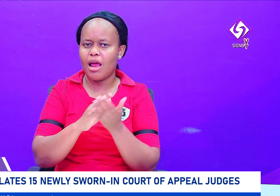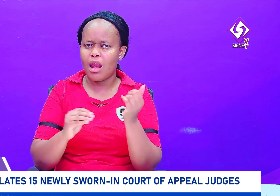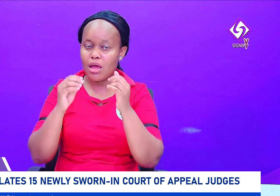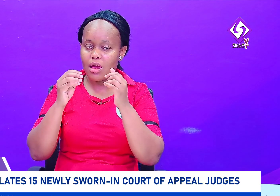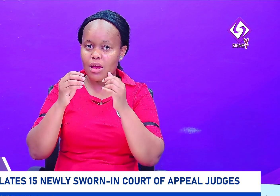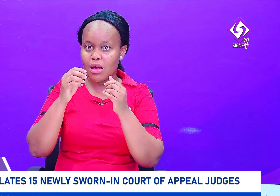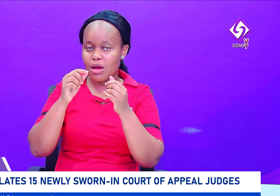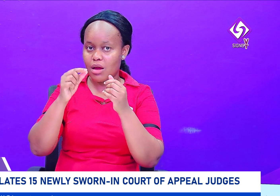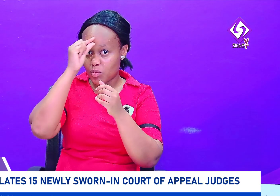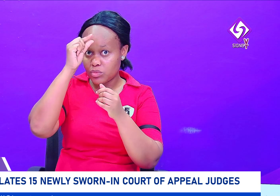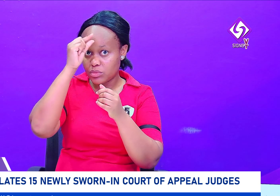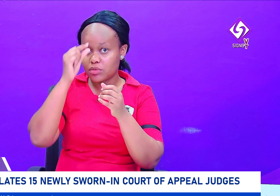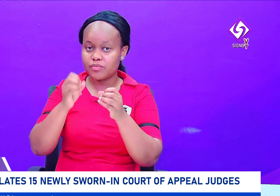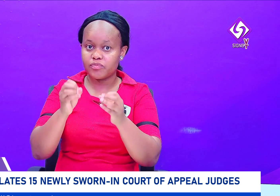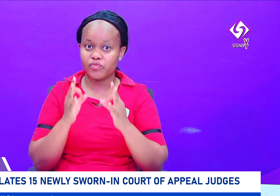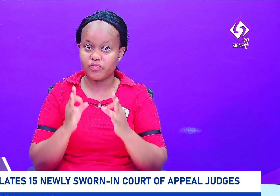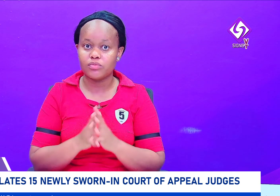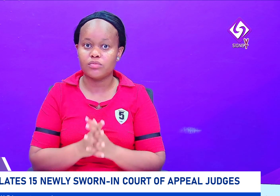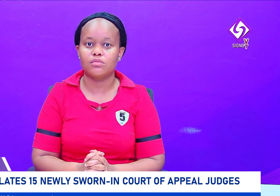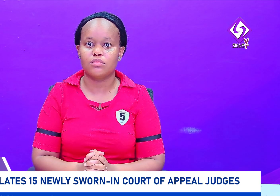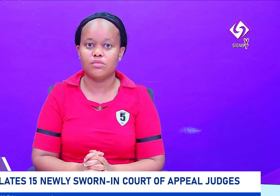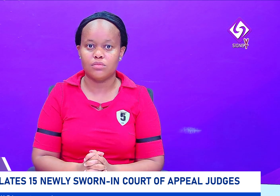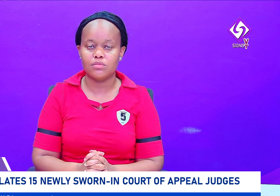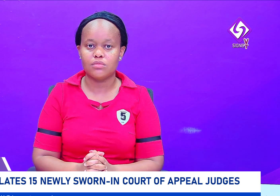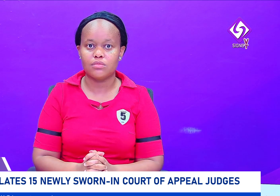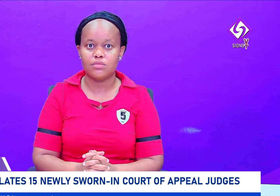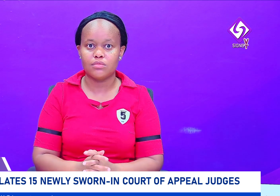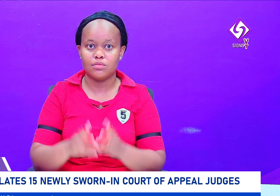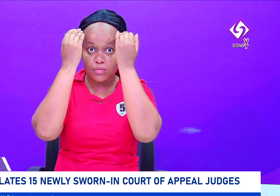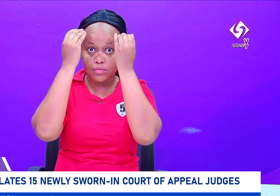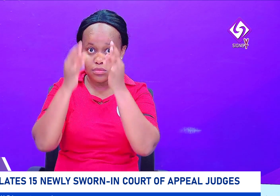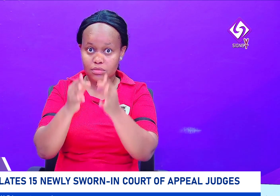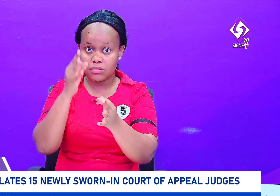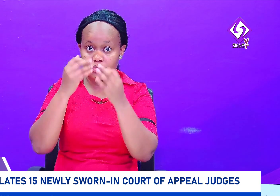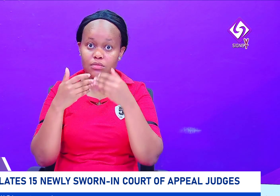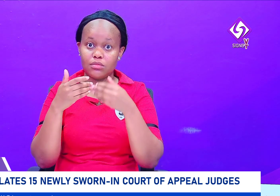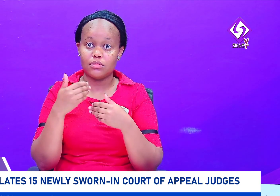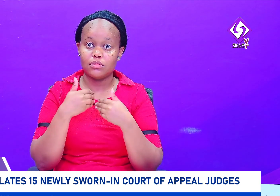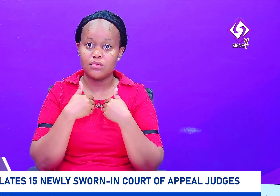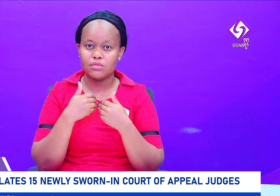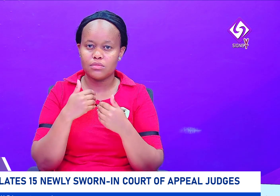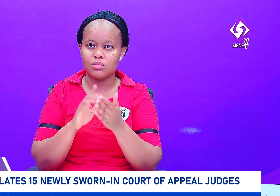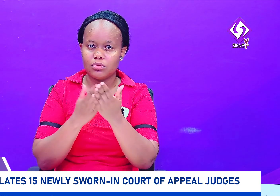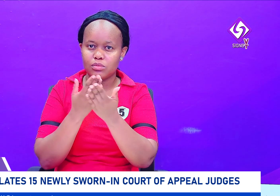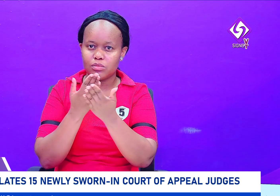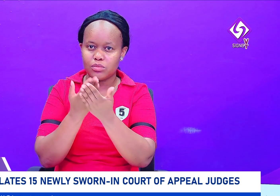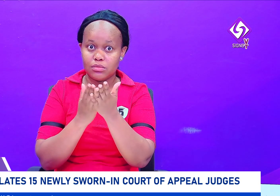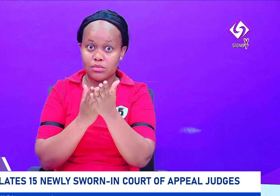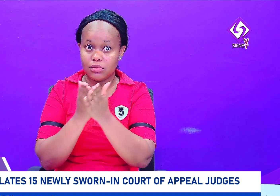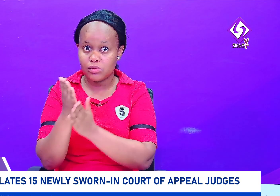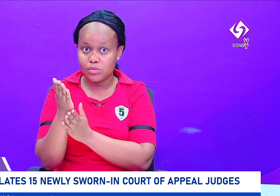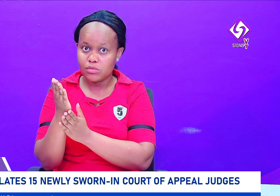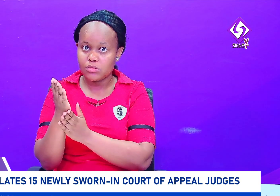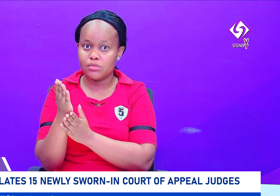and other government officials. The judges were officially appointed through